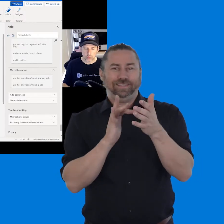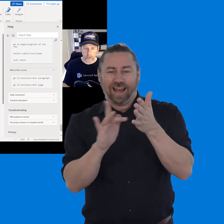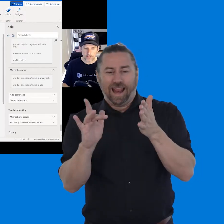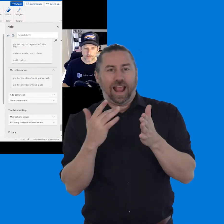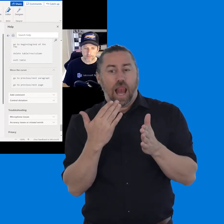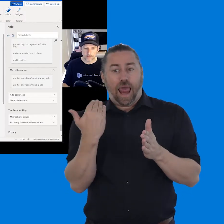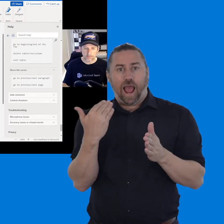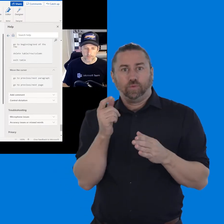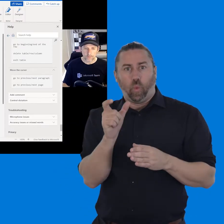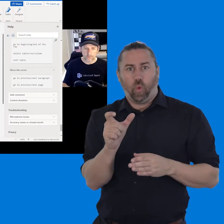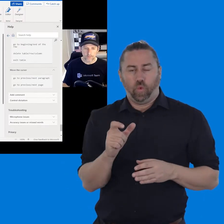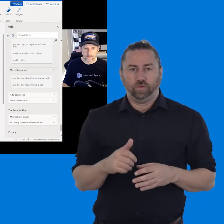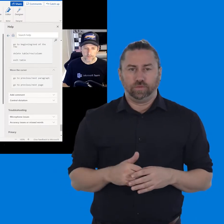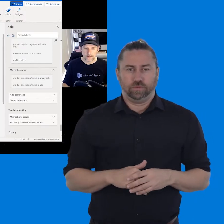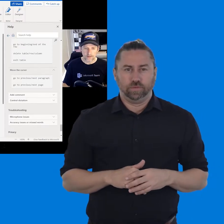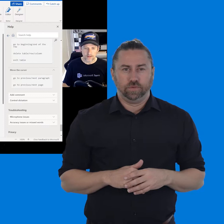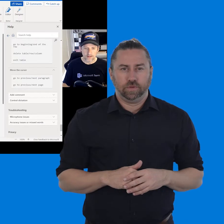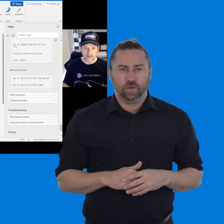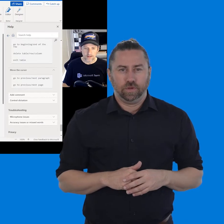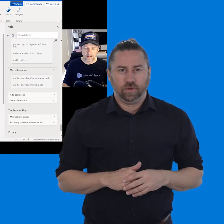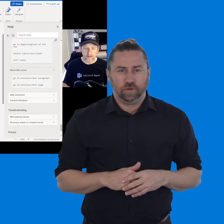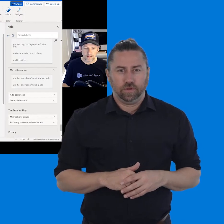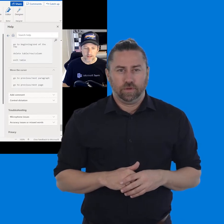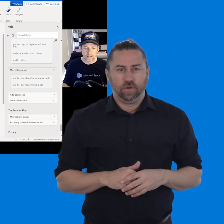Delete last word.